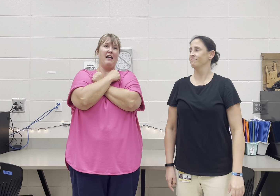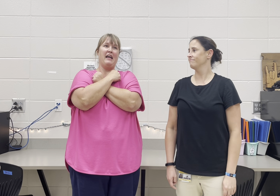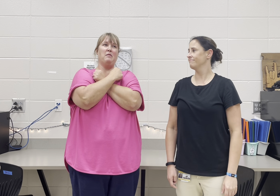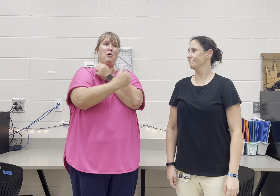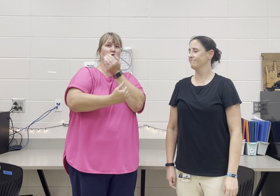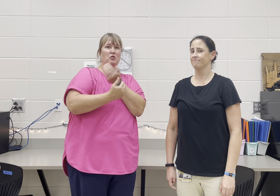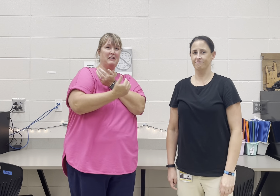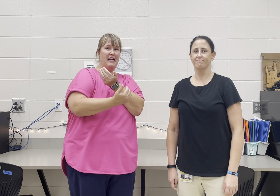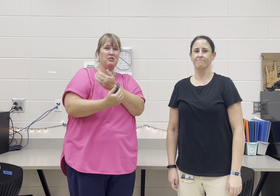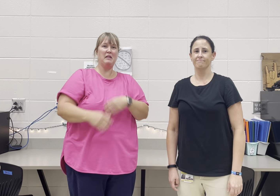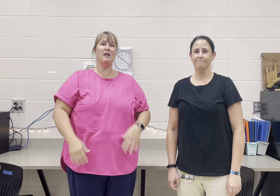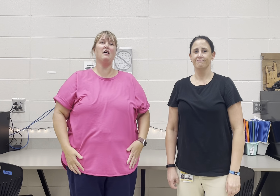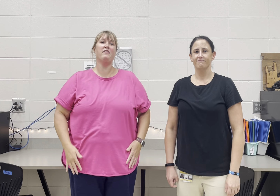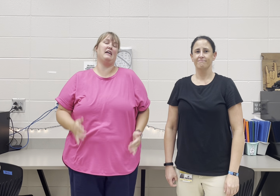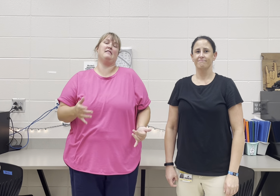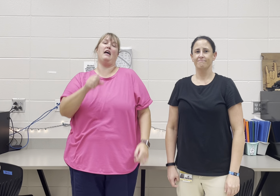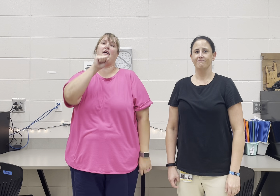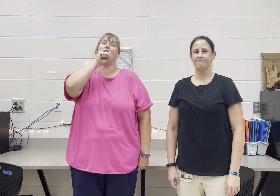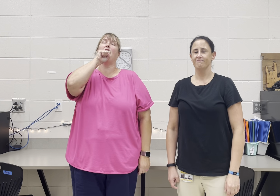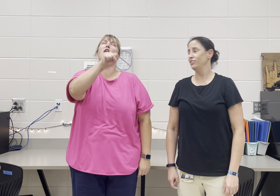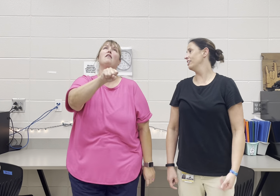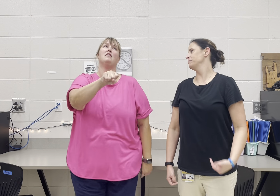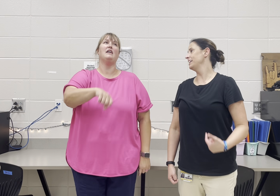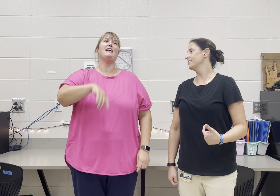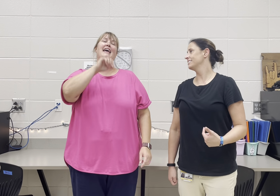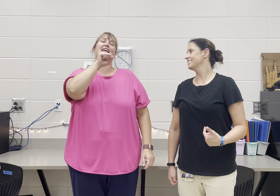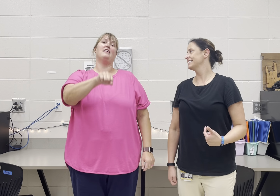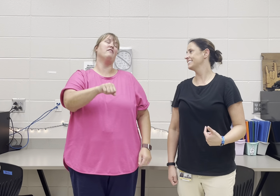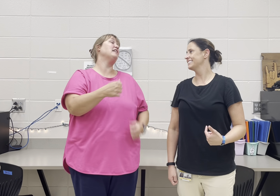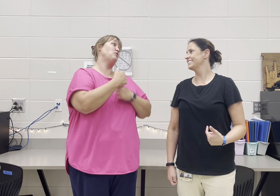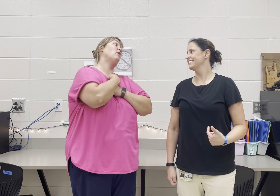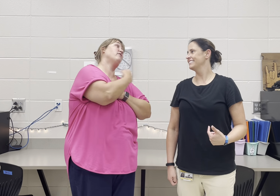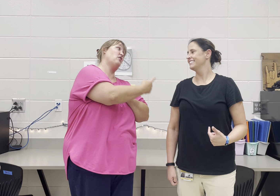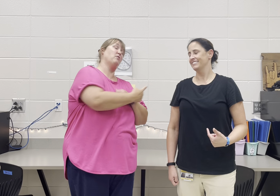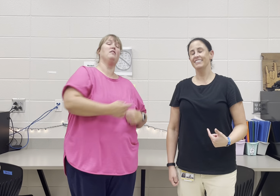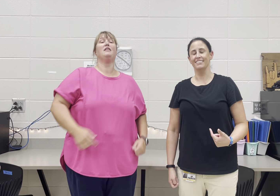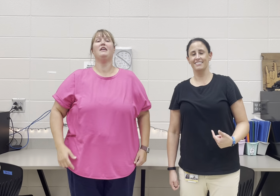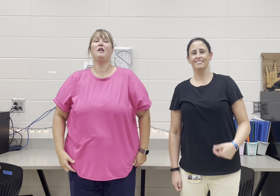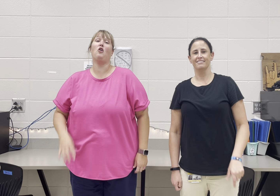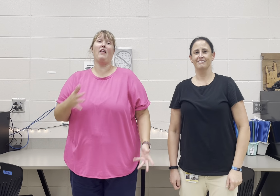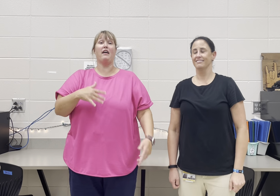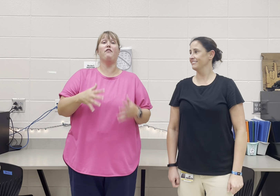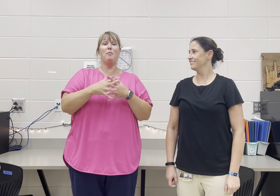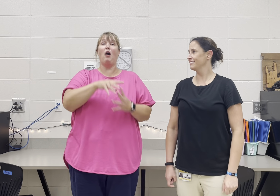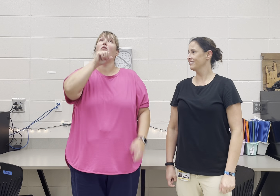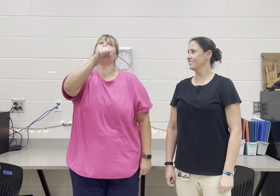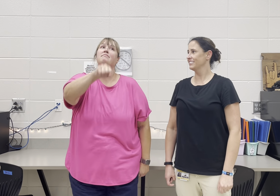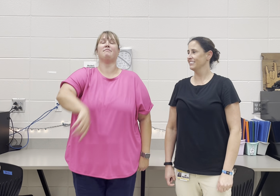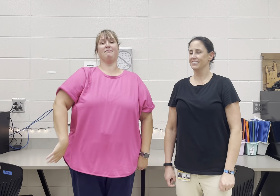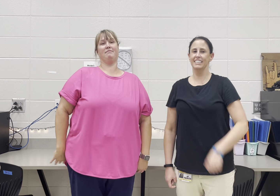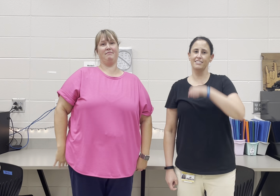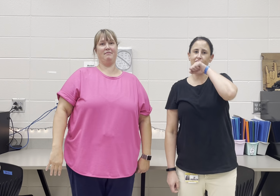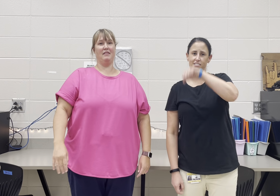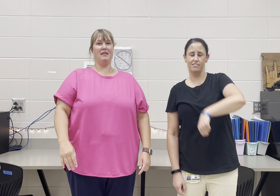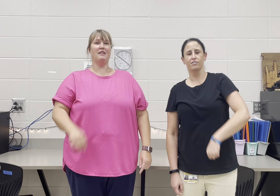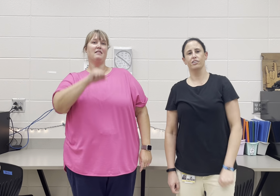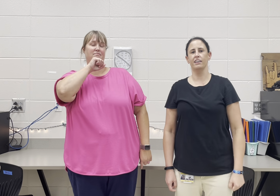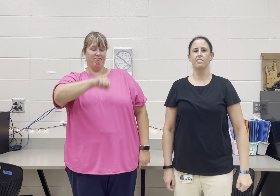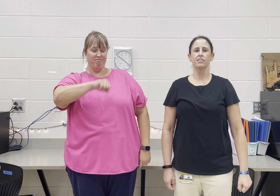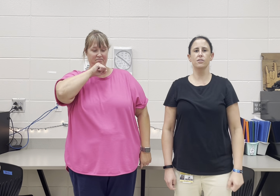an emotional attachment love. It's like, You love me. can't get enough. I do love you. Yes. Or like football. Kiss fist. Okay. So it's